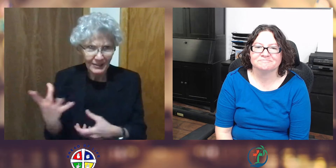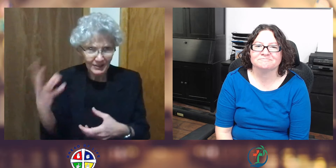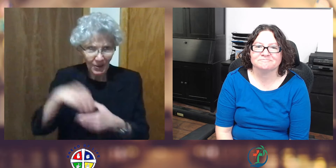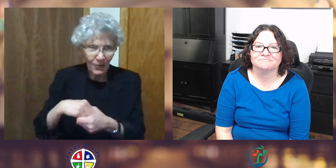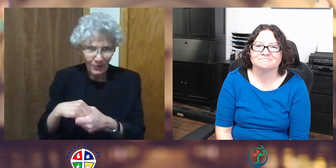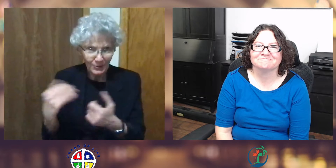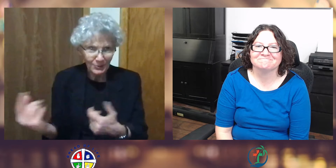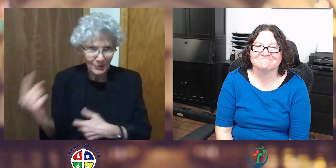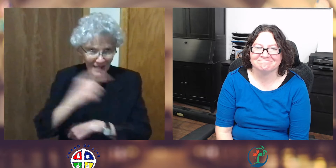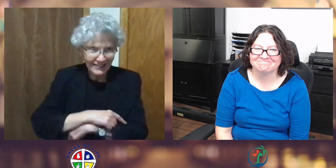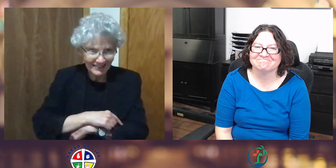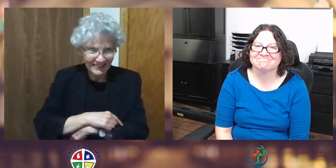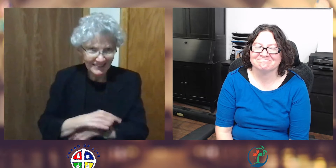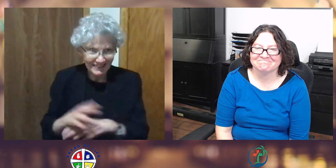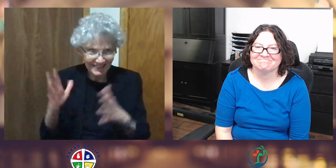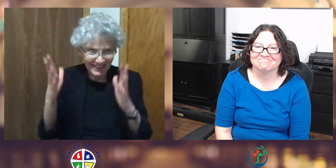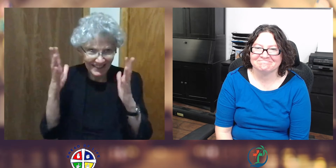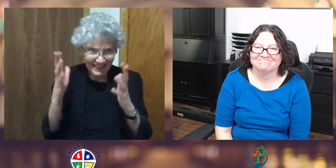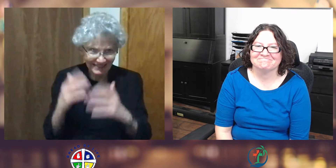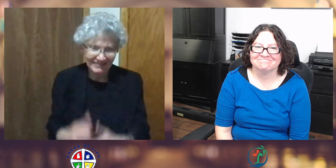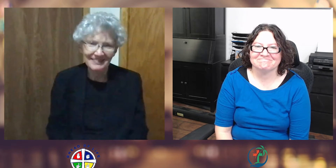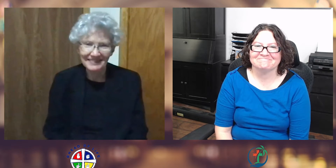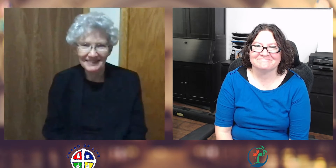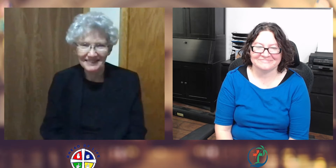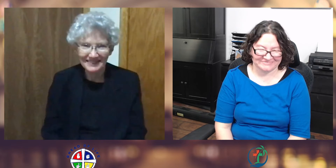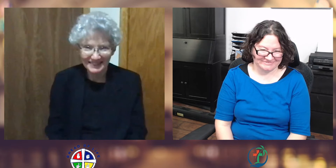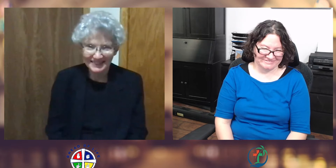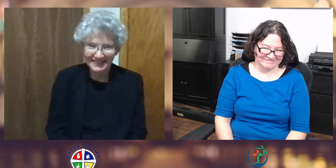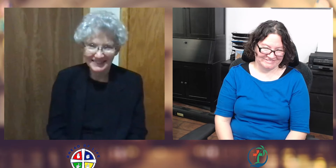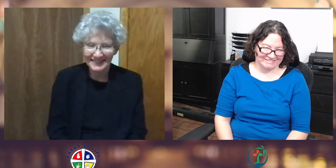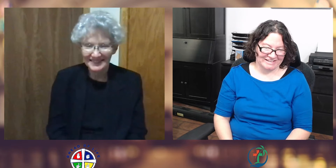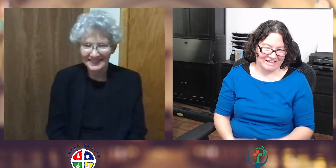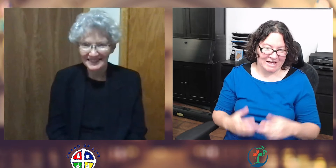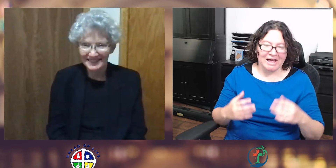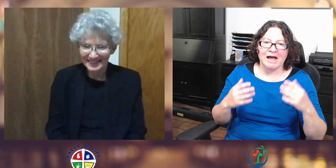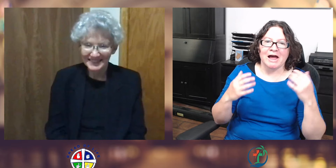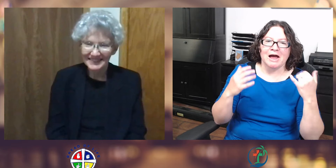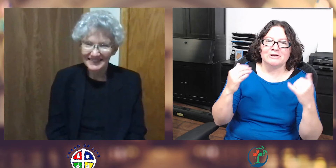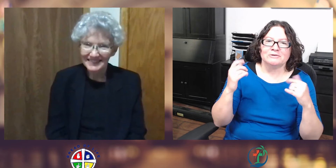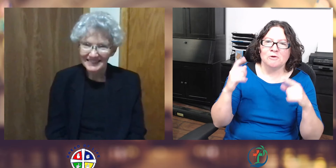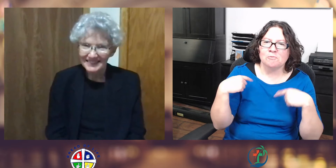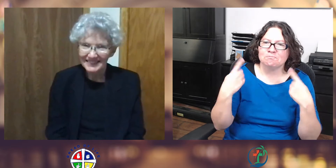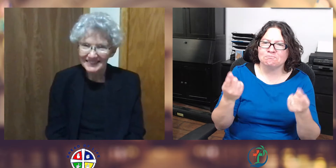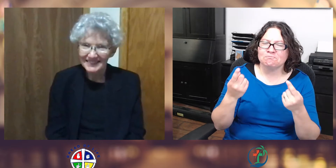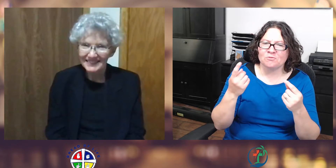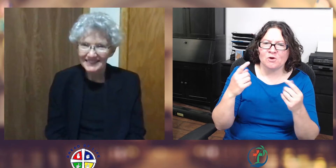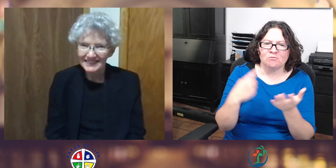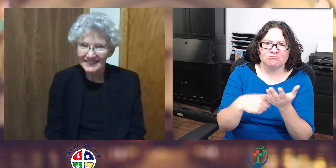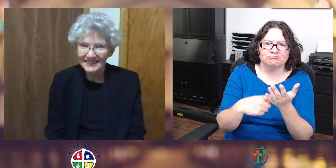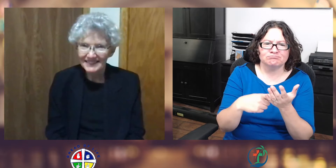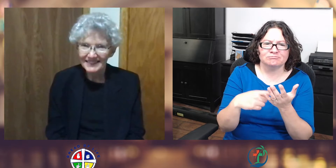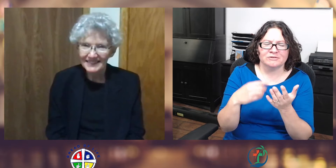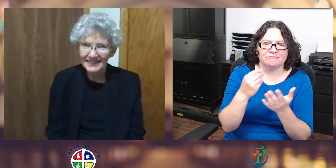I've never done manual labor before. You must have worked pretty hard to avoid it. But that's behind you now,